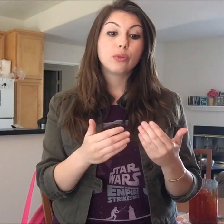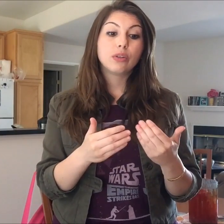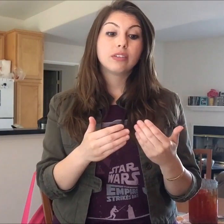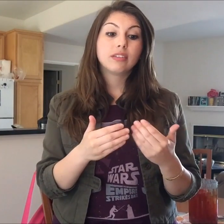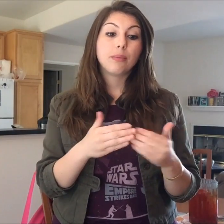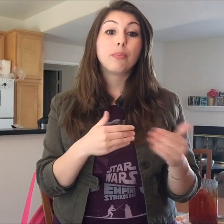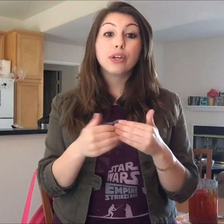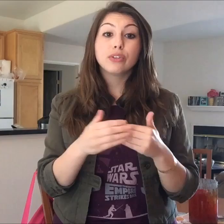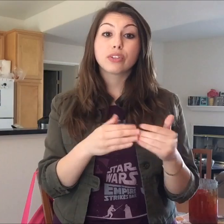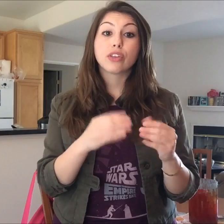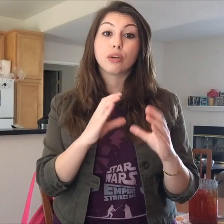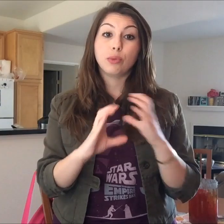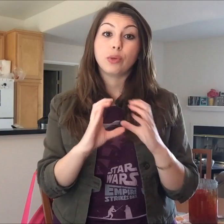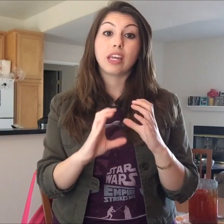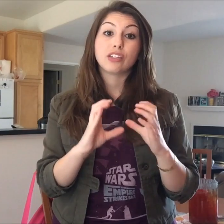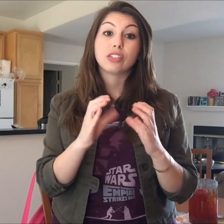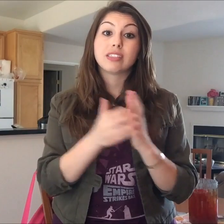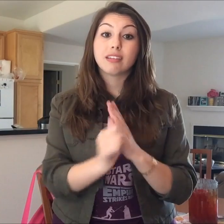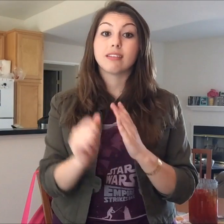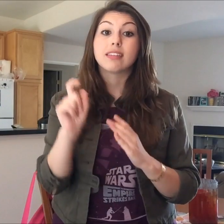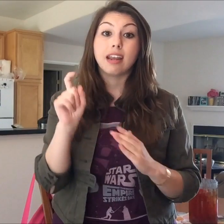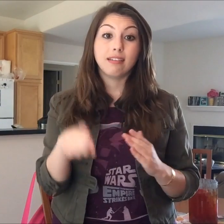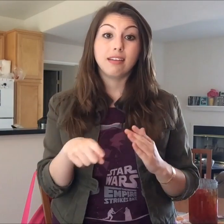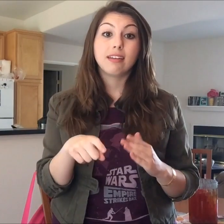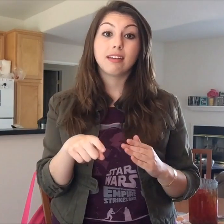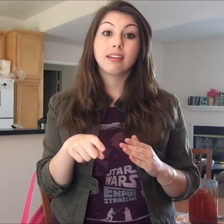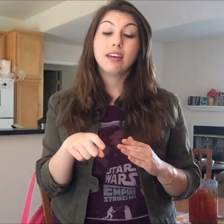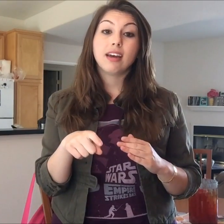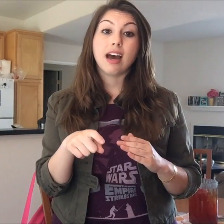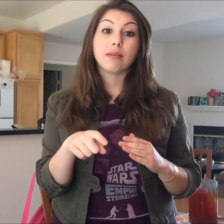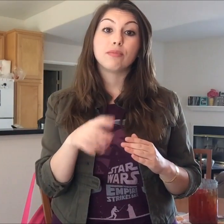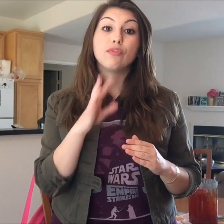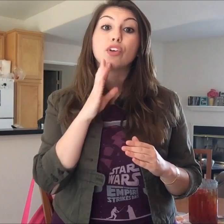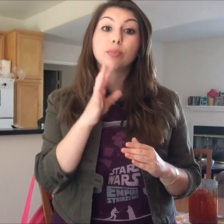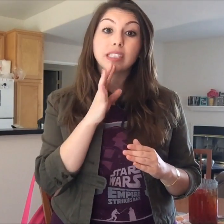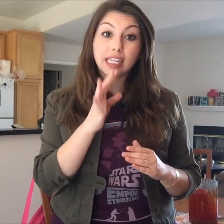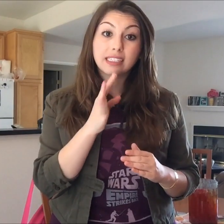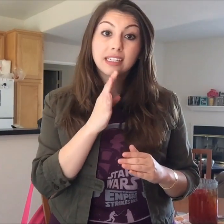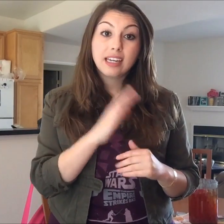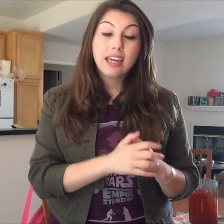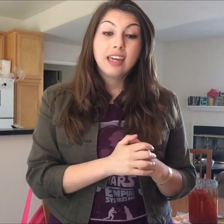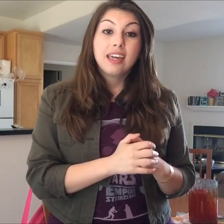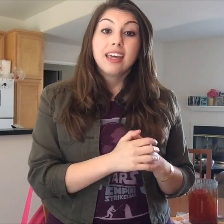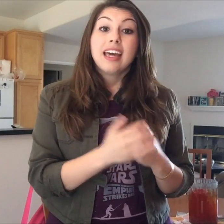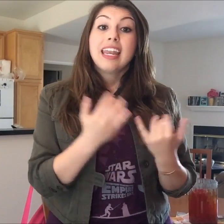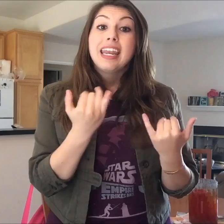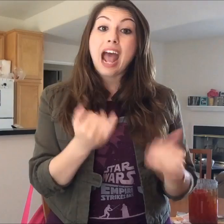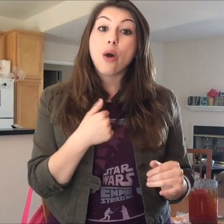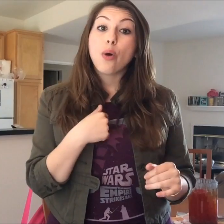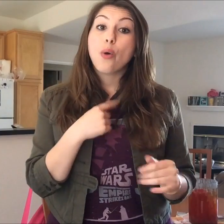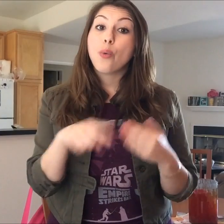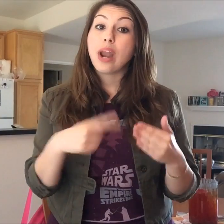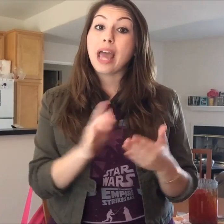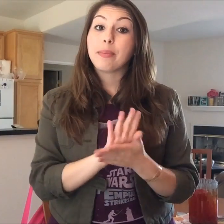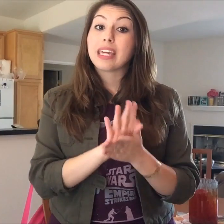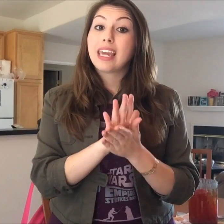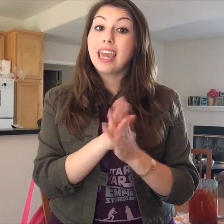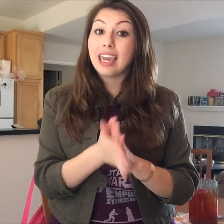to build the communication skills that I needed verbally. Now, when I